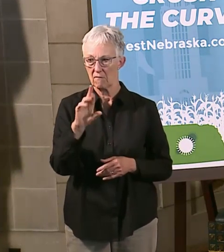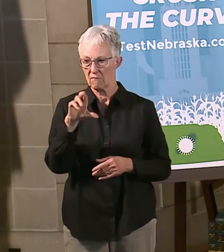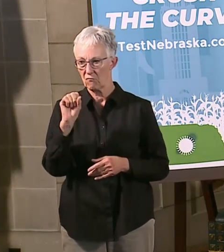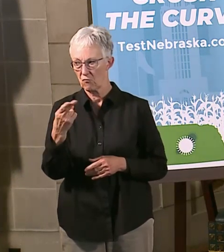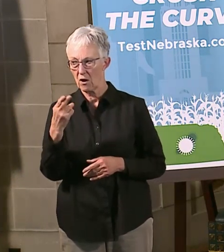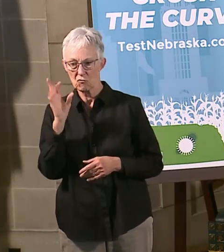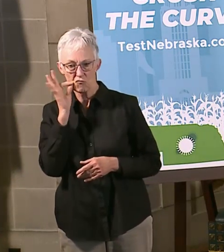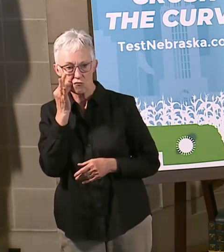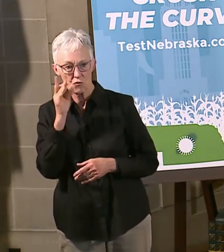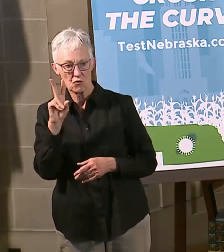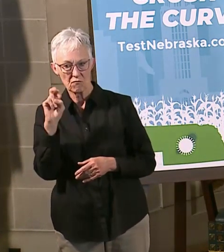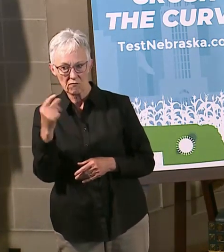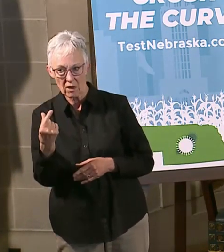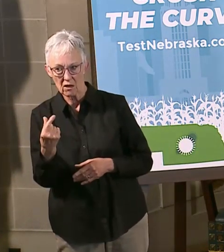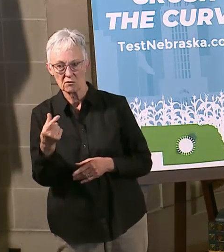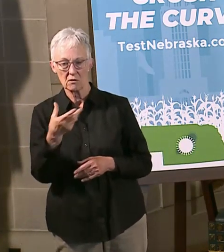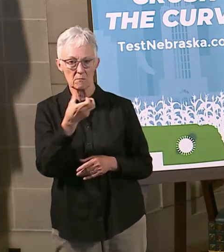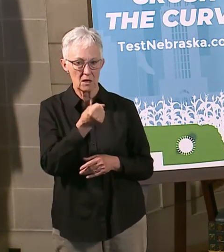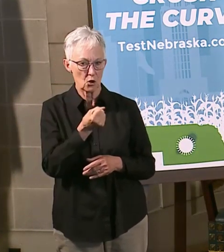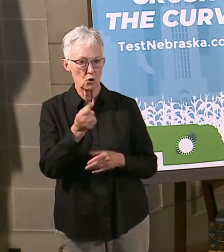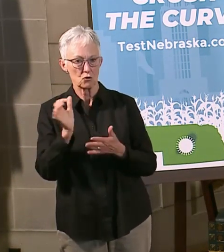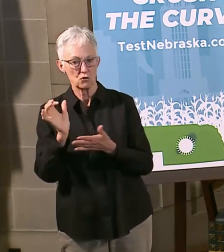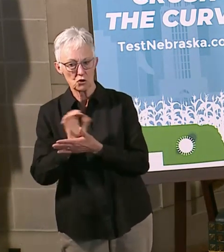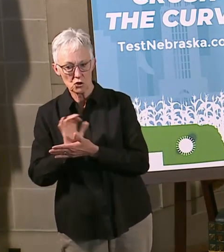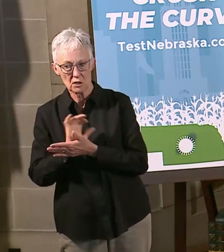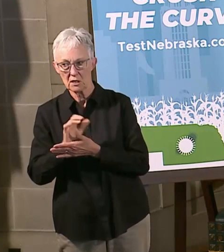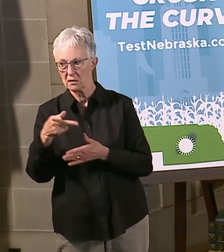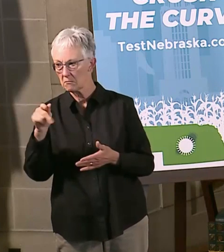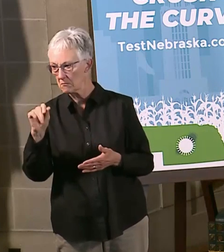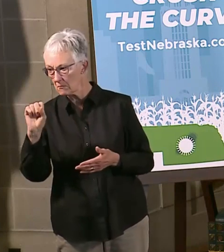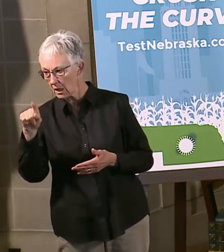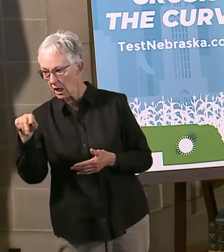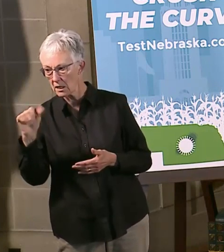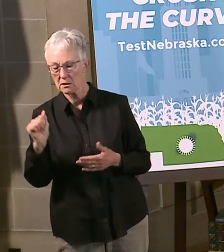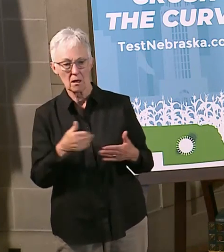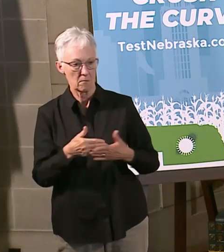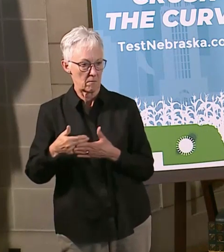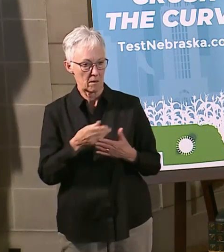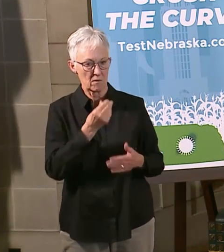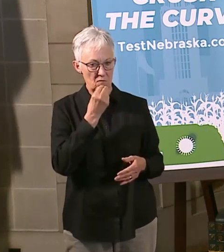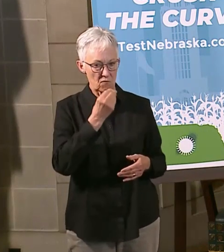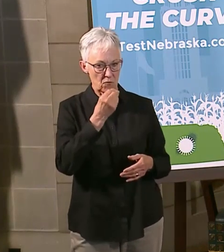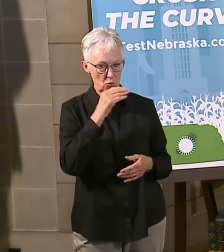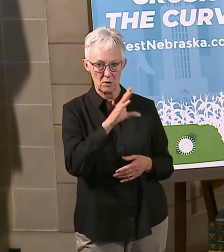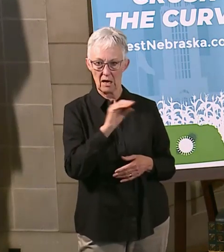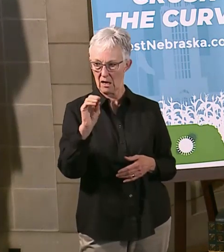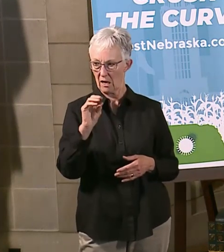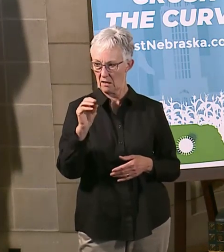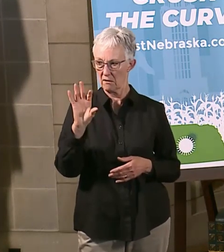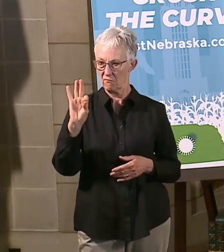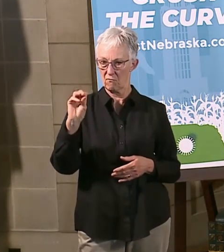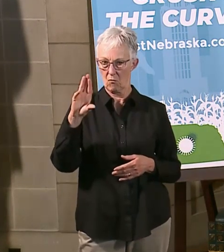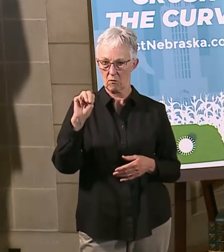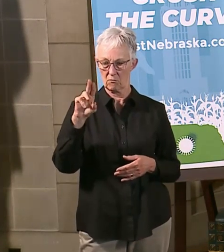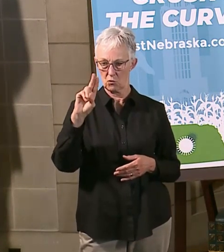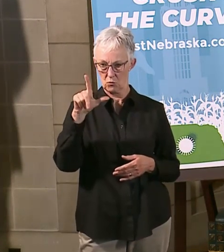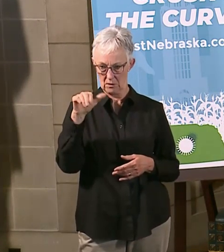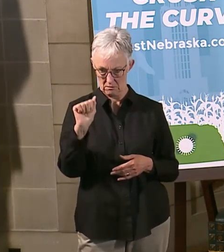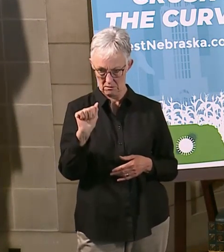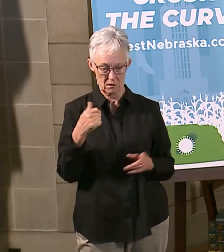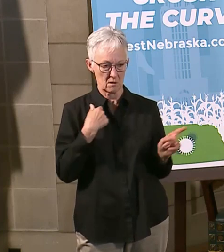milk, cheese, yogurt, whole grain bread, whole grain pasta, baby food, and formula. WIC provides an electronic